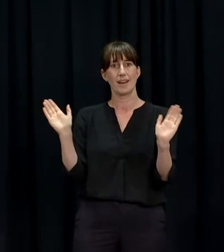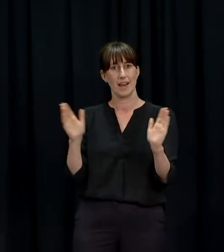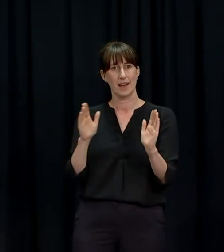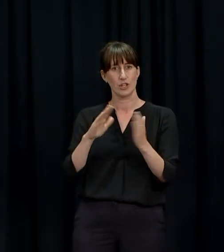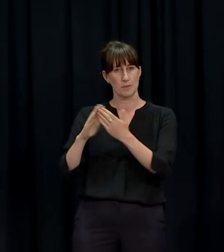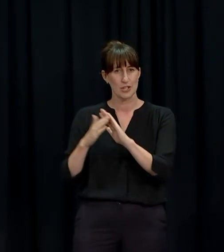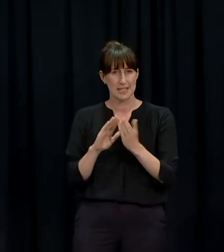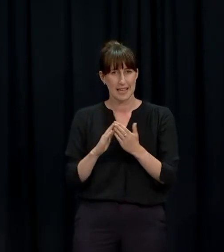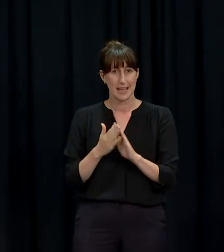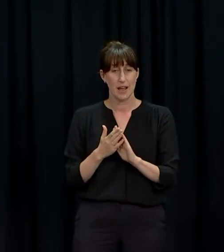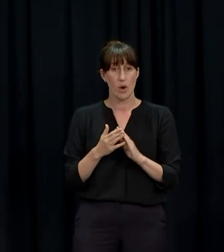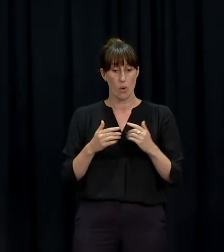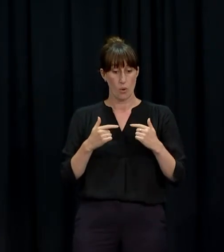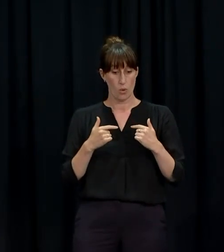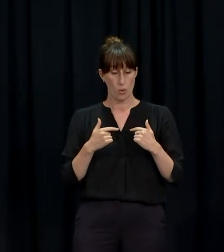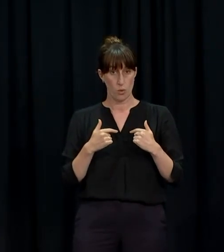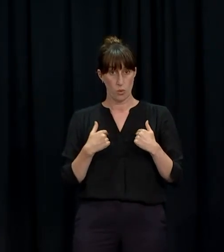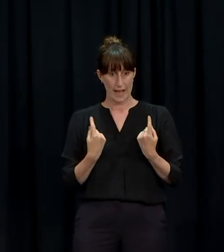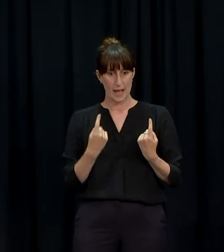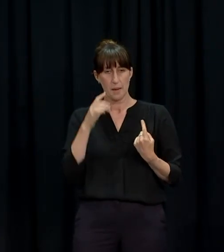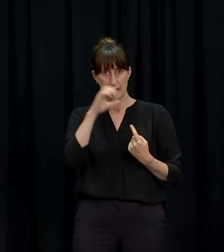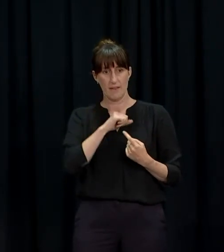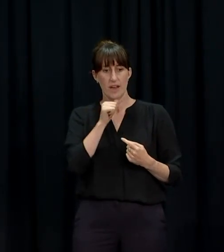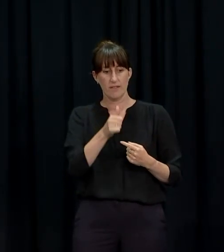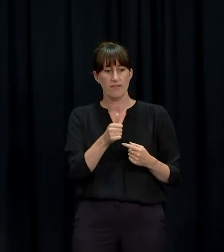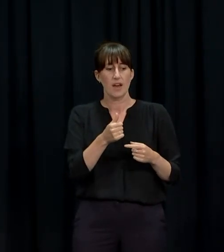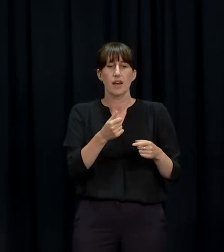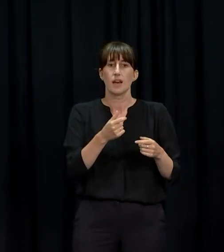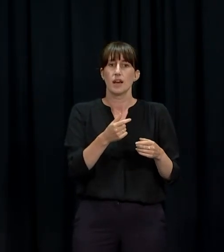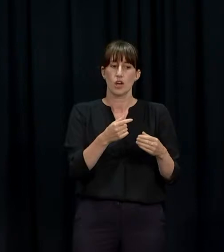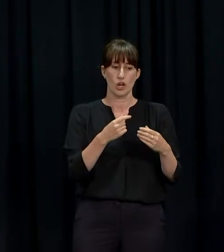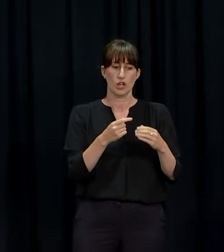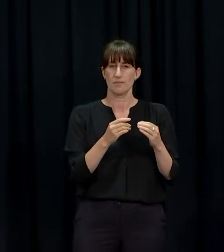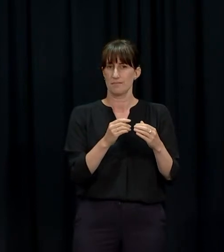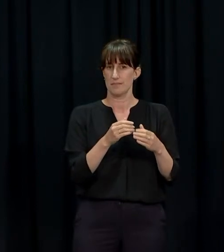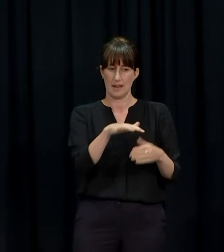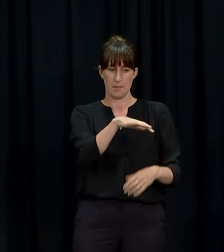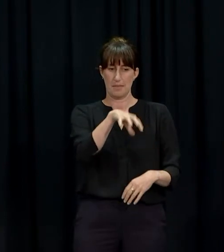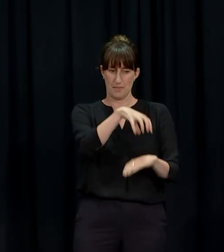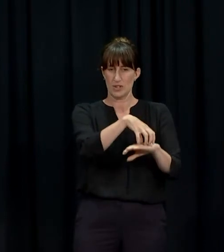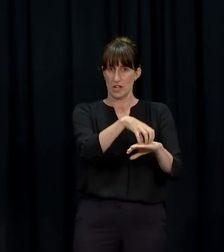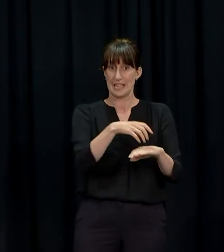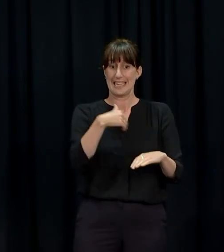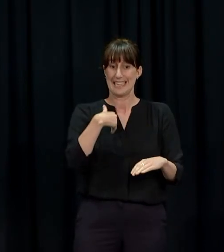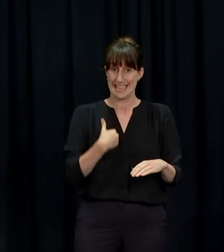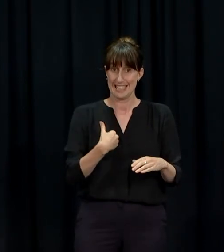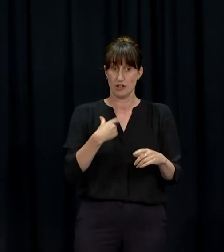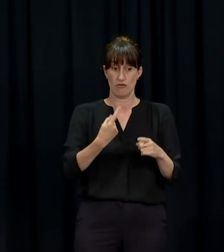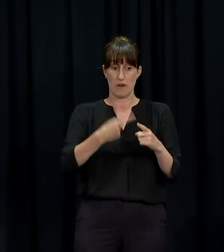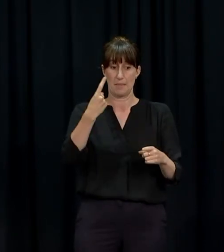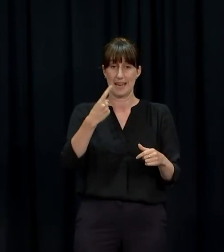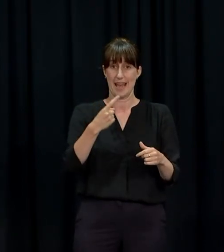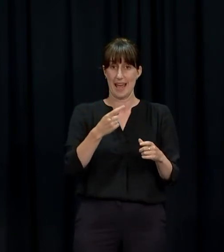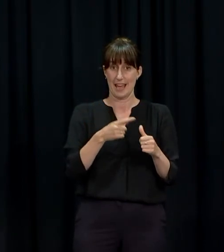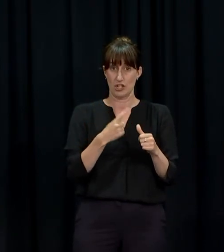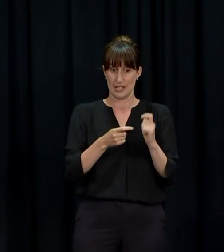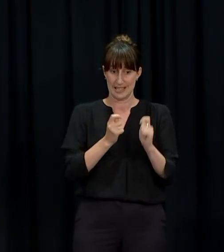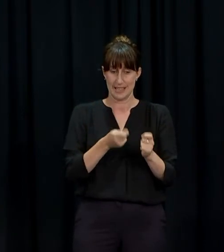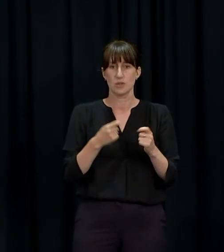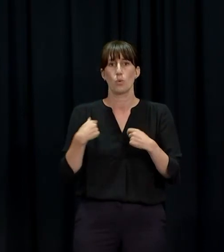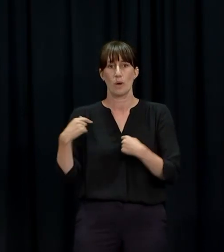that if they need access to rapid antigen tests, including now, then they can get those in the meantime. Barry?